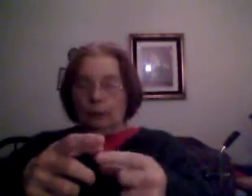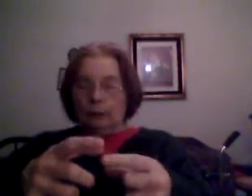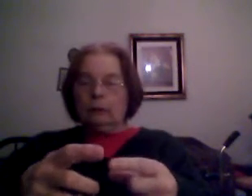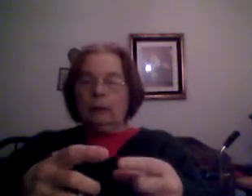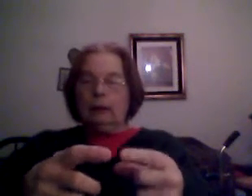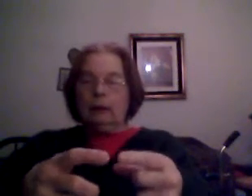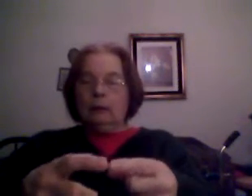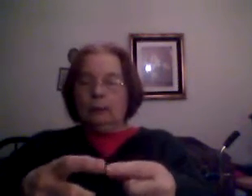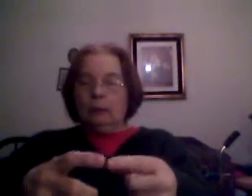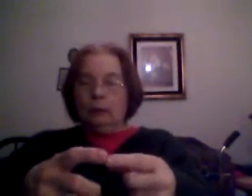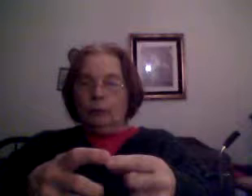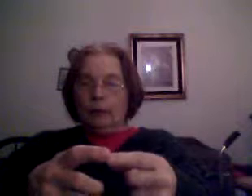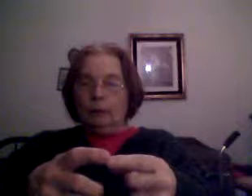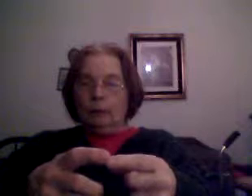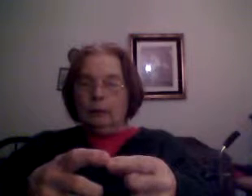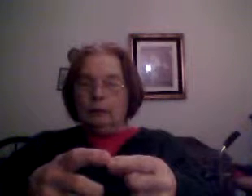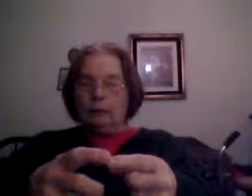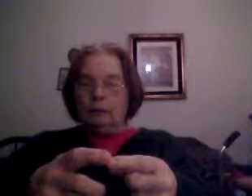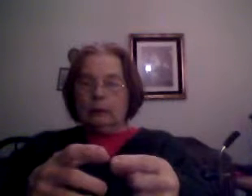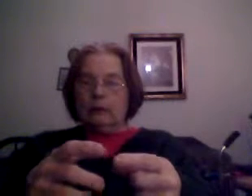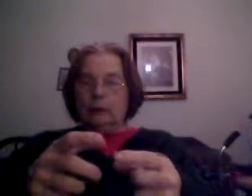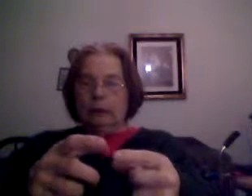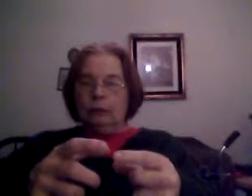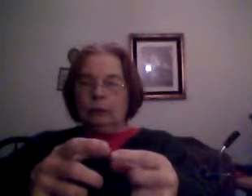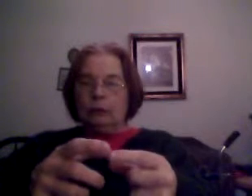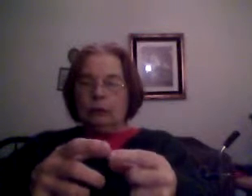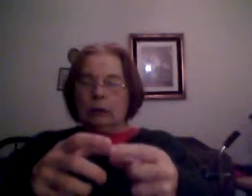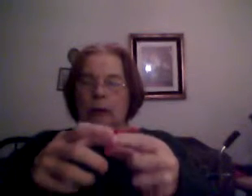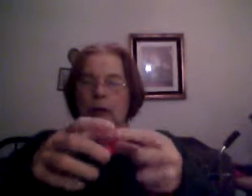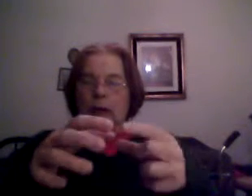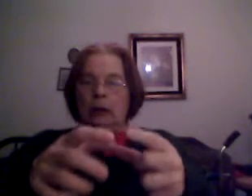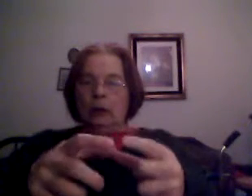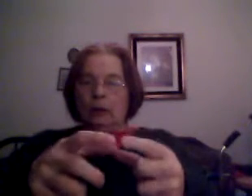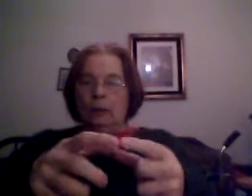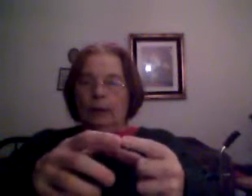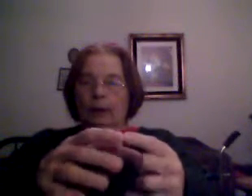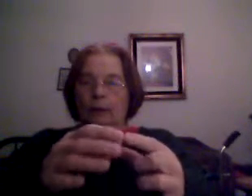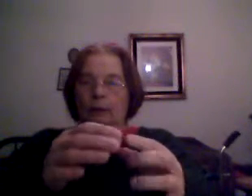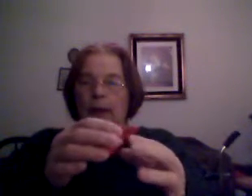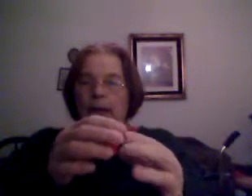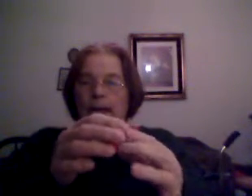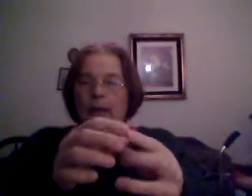smaller, be round, petri dish, round and